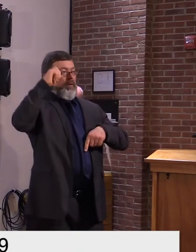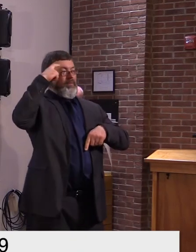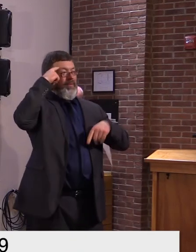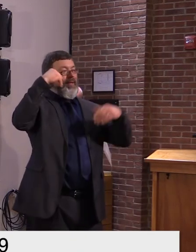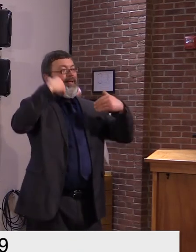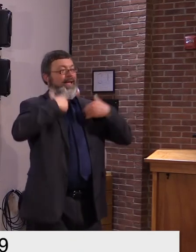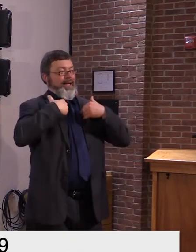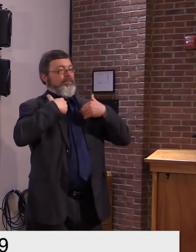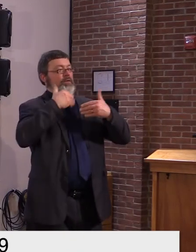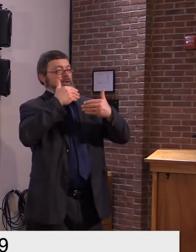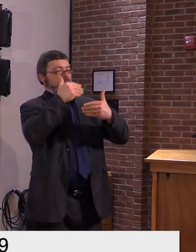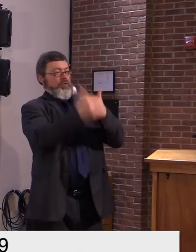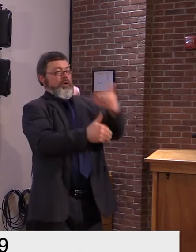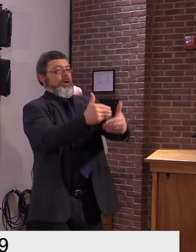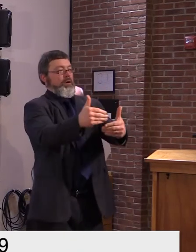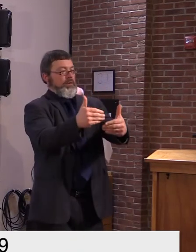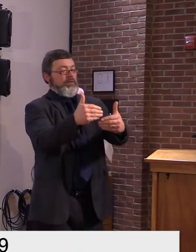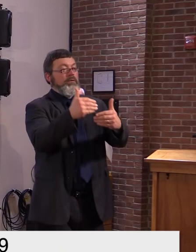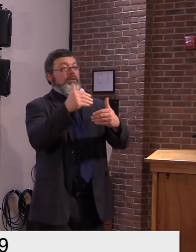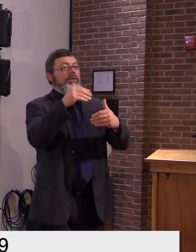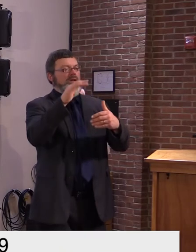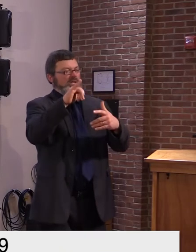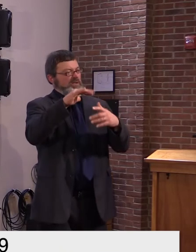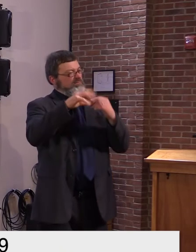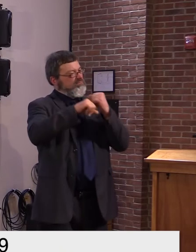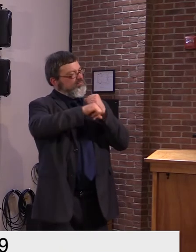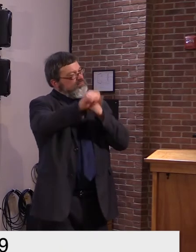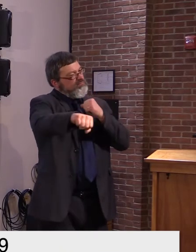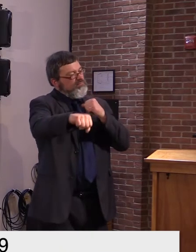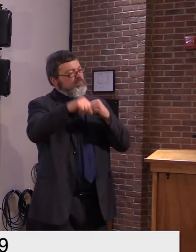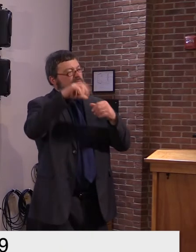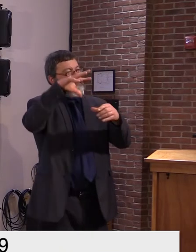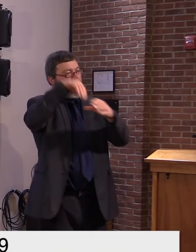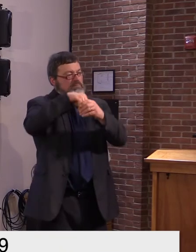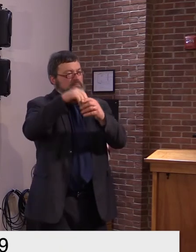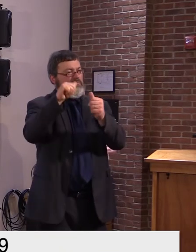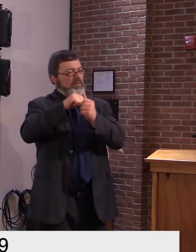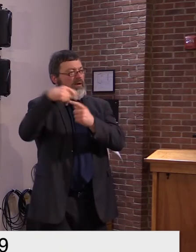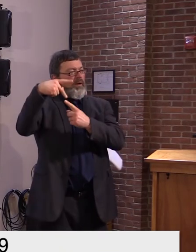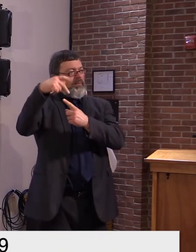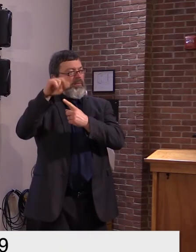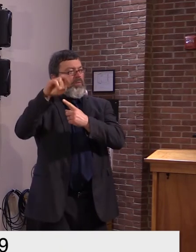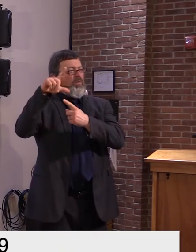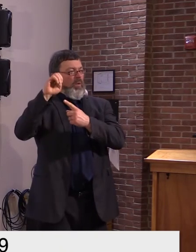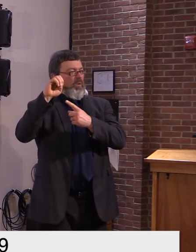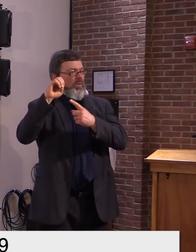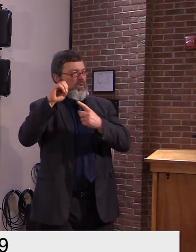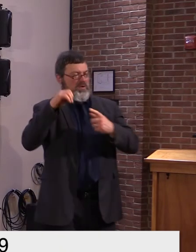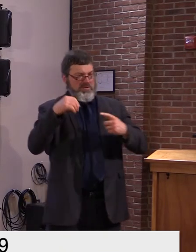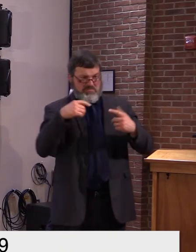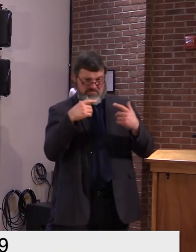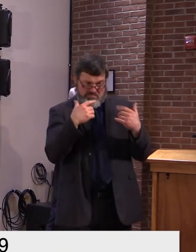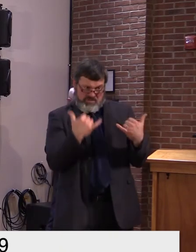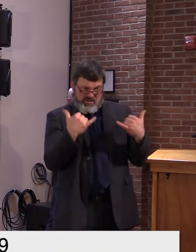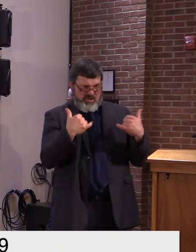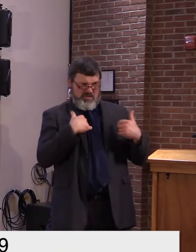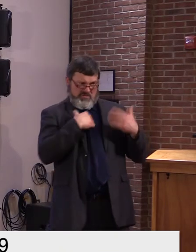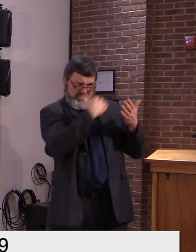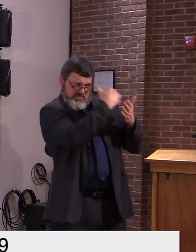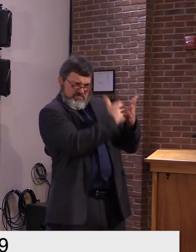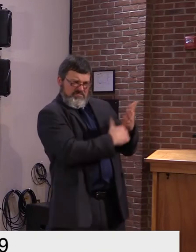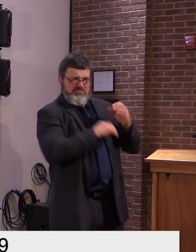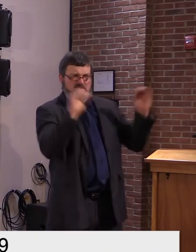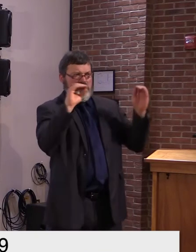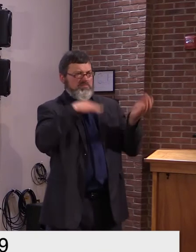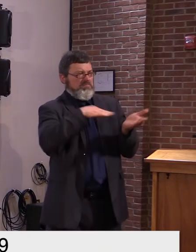4 years, I have not pardoned anyone. I have a fairly high bar on that. But I think about some who have